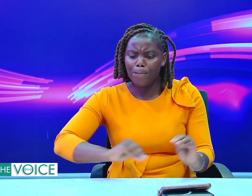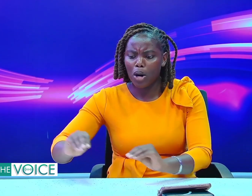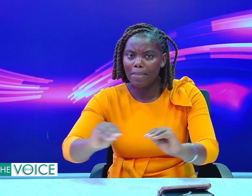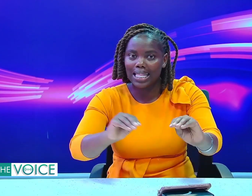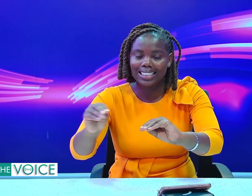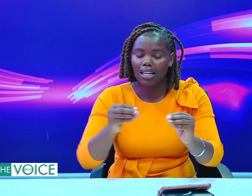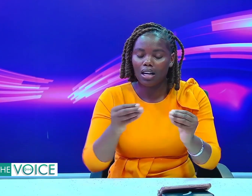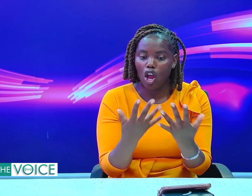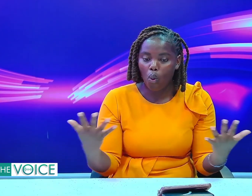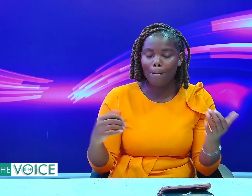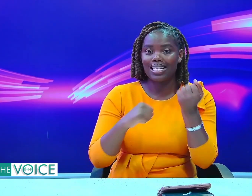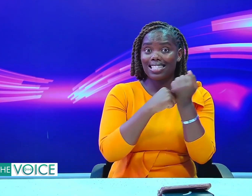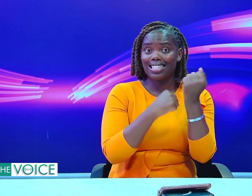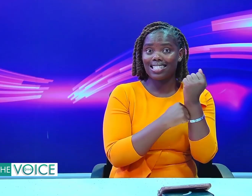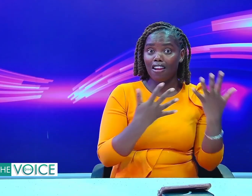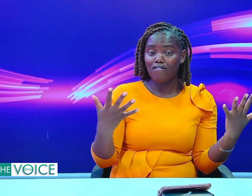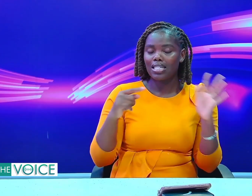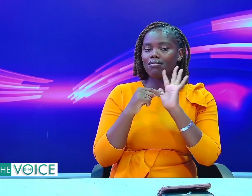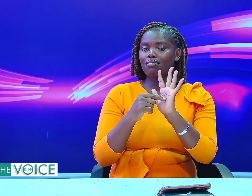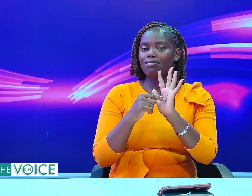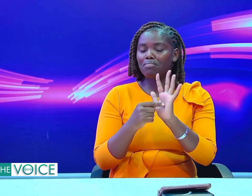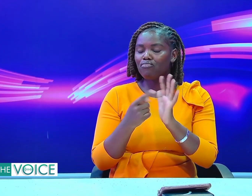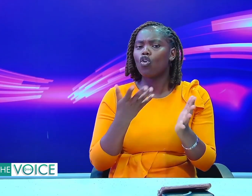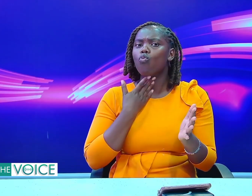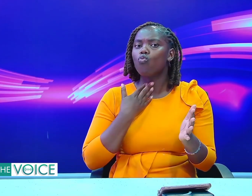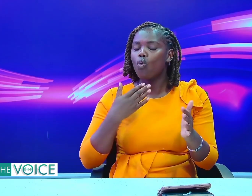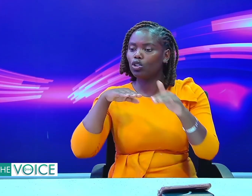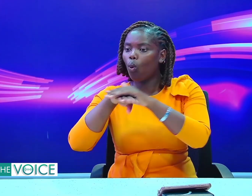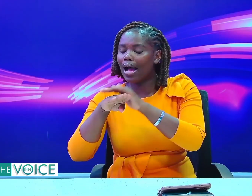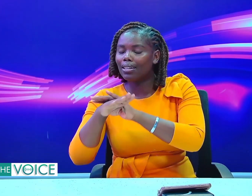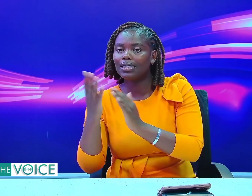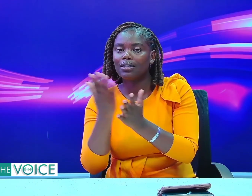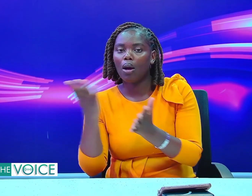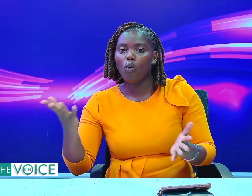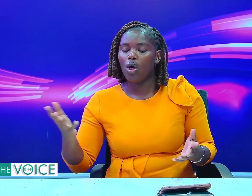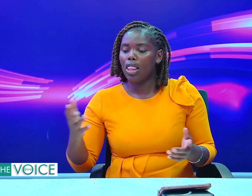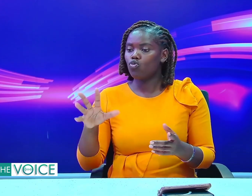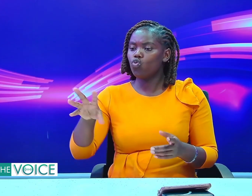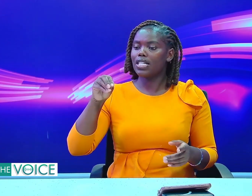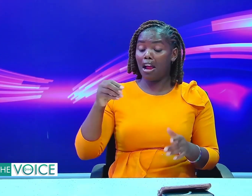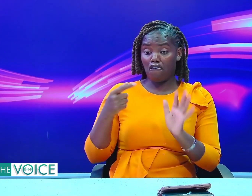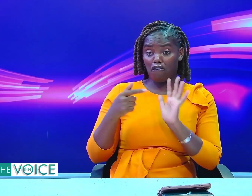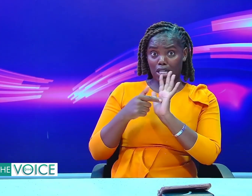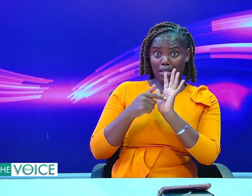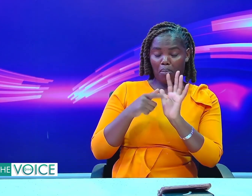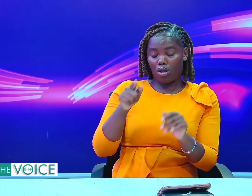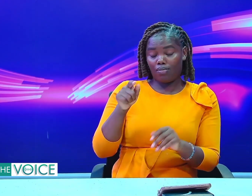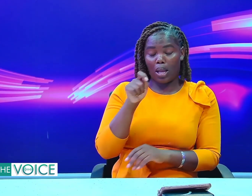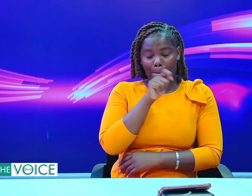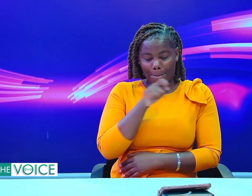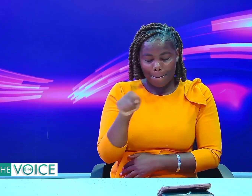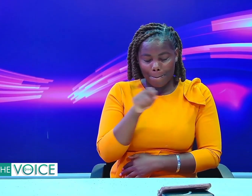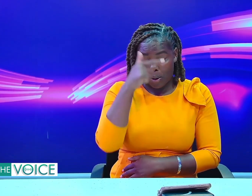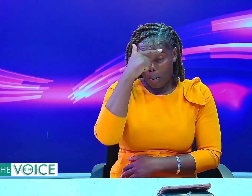a way of harassment. For example, mobility, assistive devices, maybe you want to access somewhere, you find,